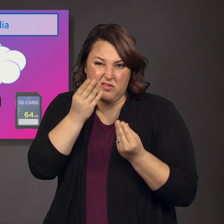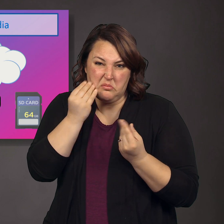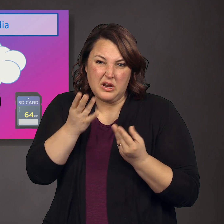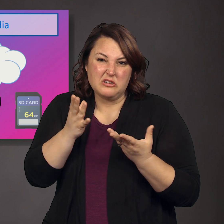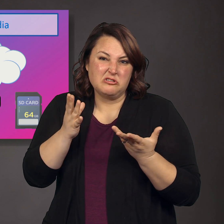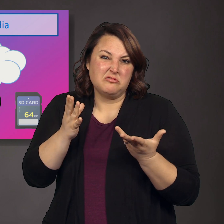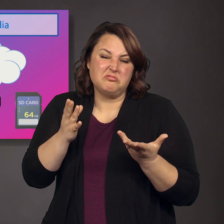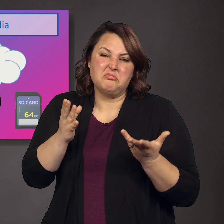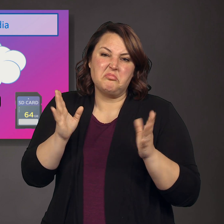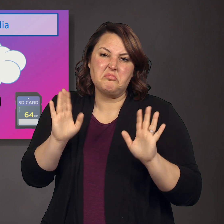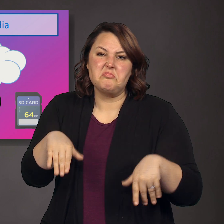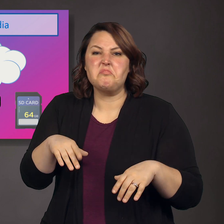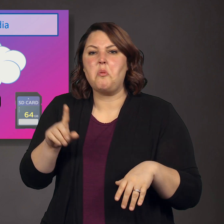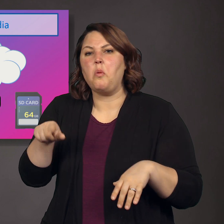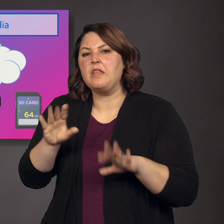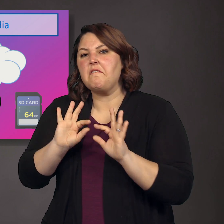worried about the security, and that's okay.